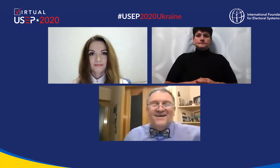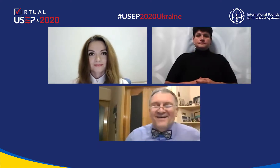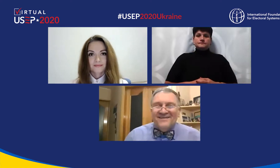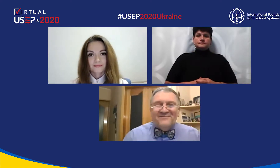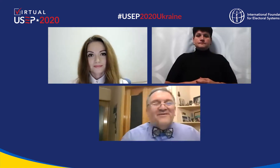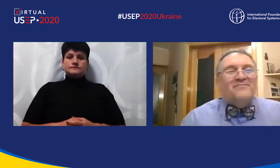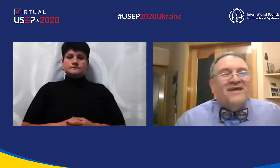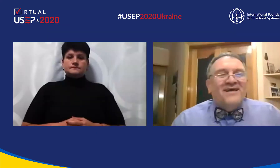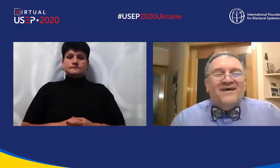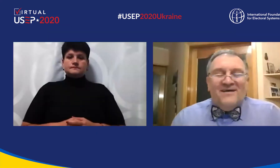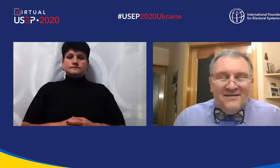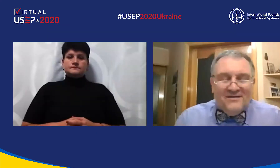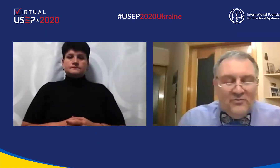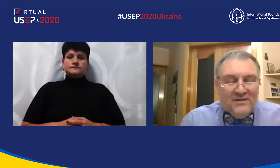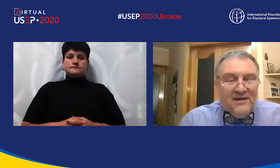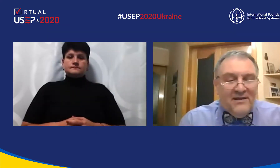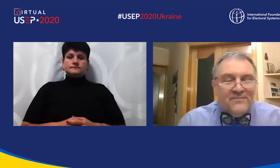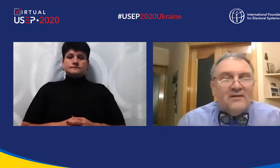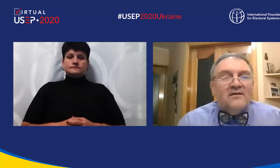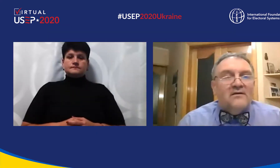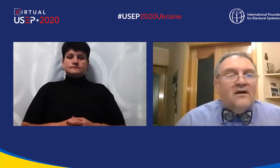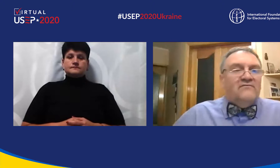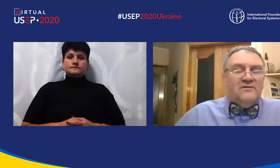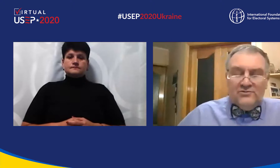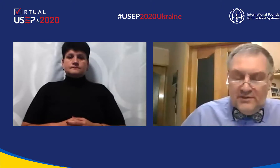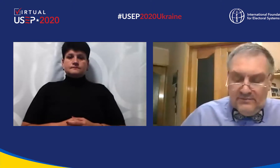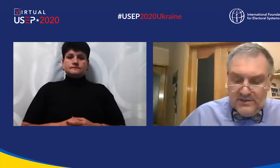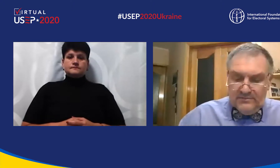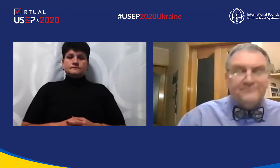becoming increasingly more popular globally.